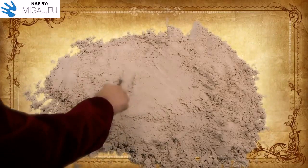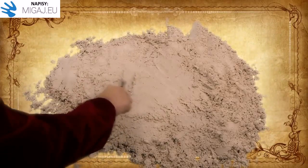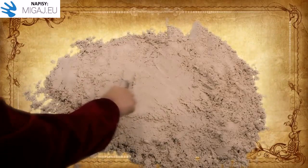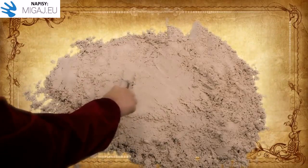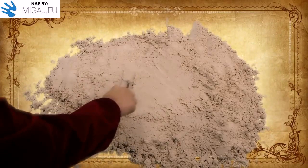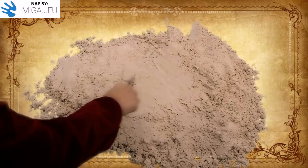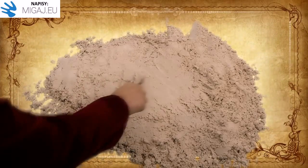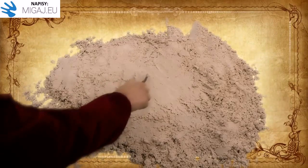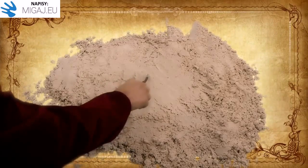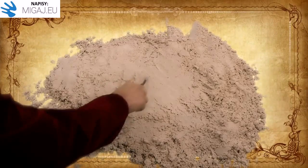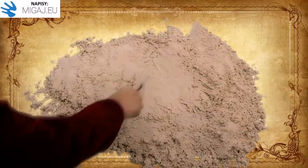H.